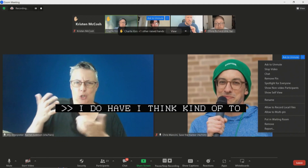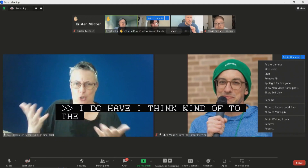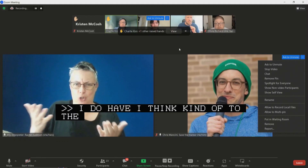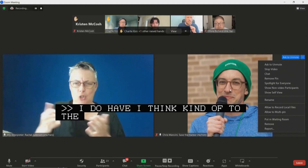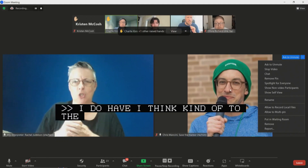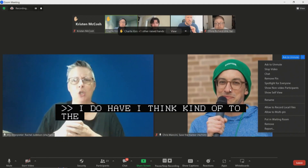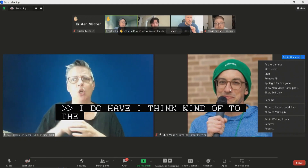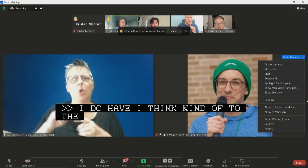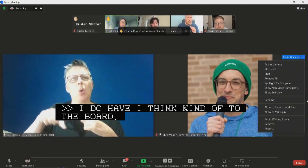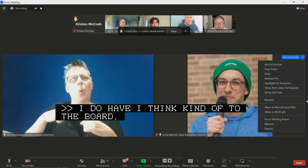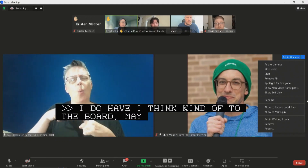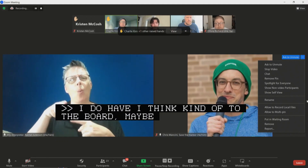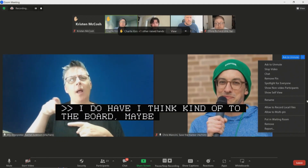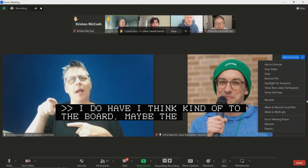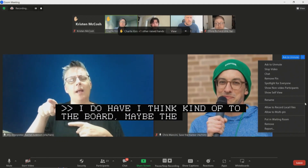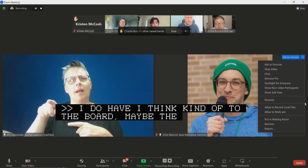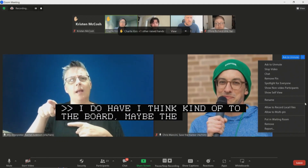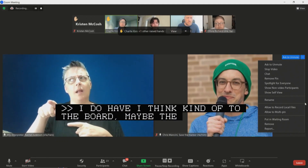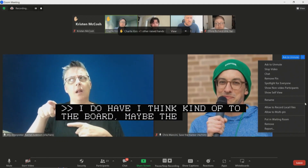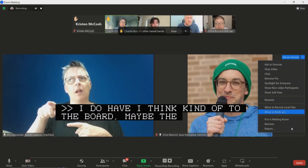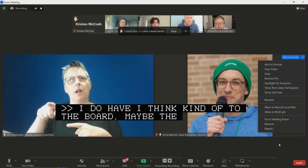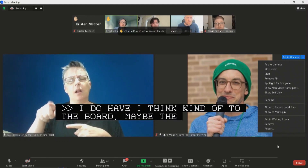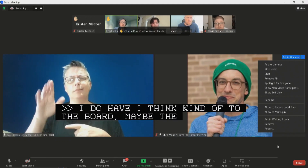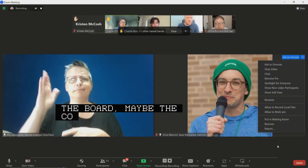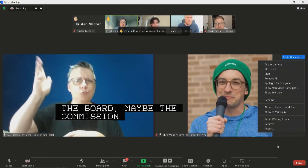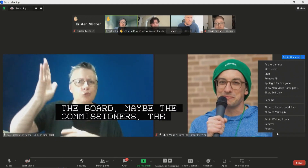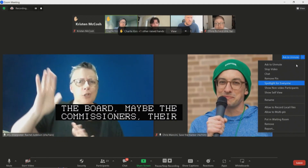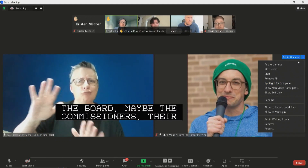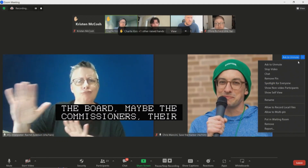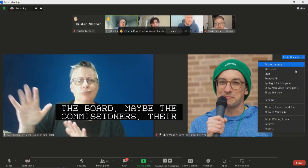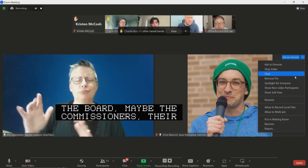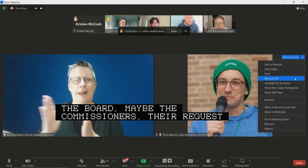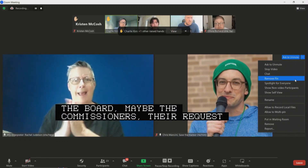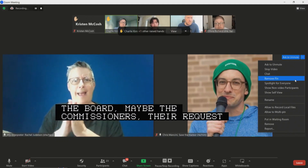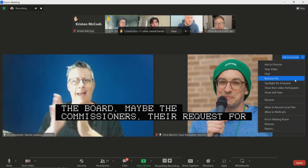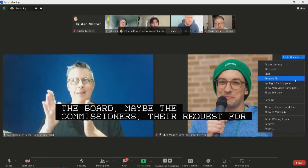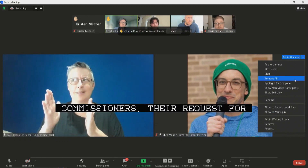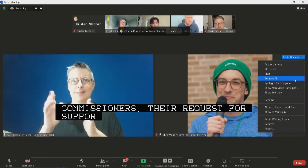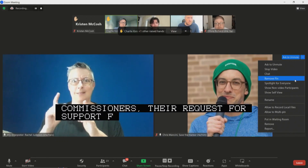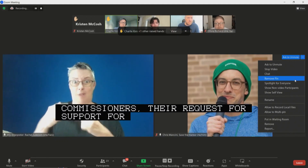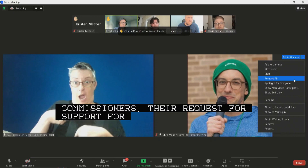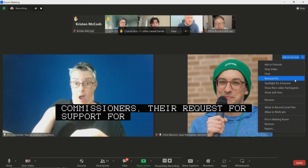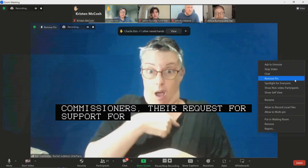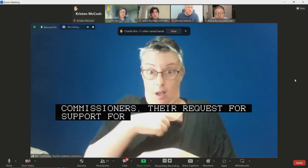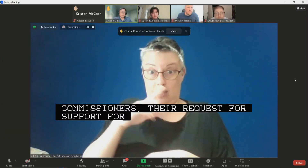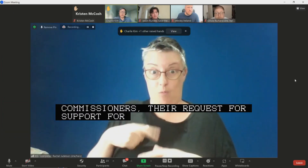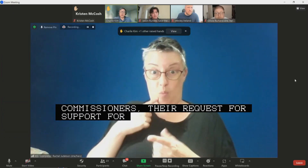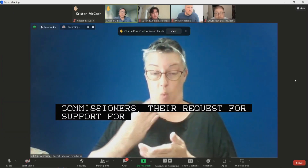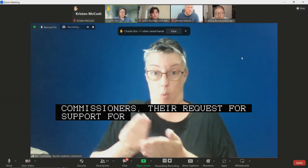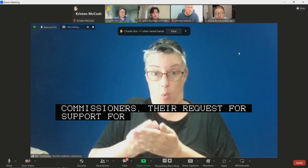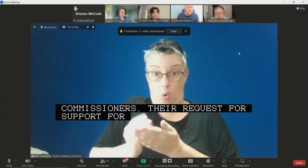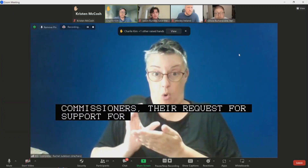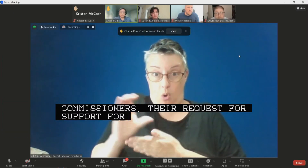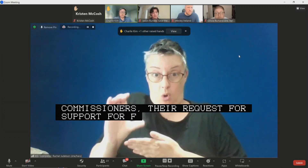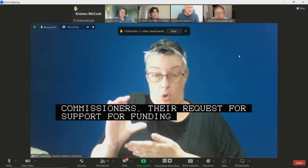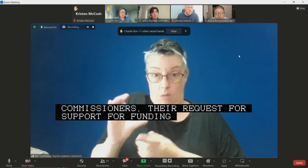are requests for support for funding, especially from different organizations, and I'm not sure